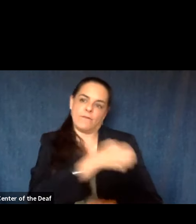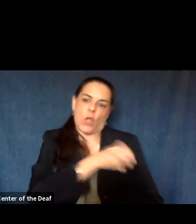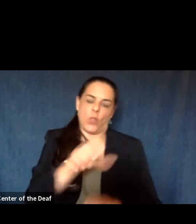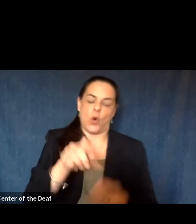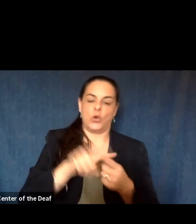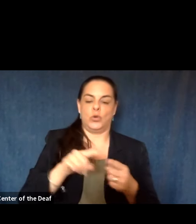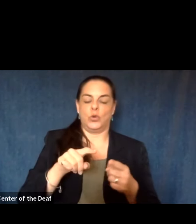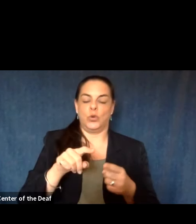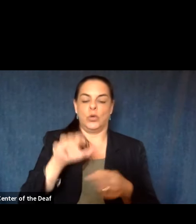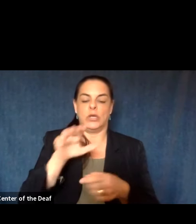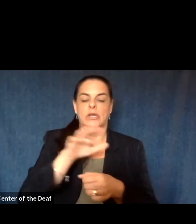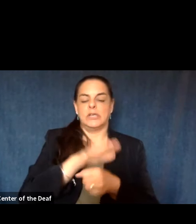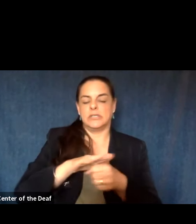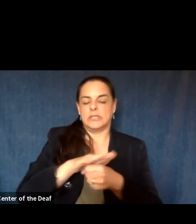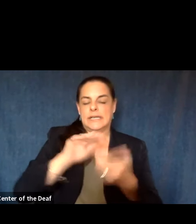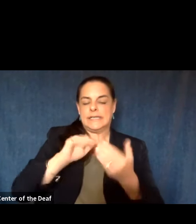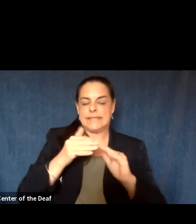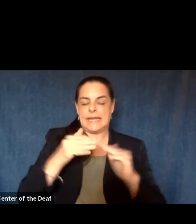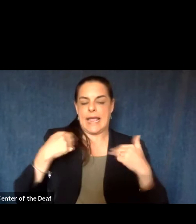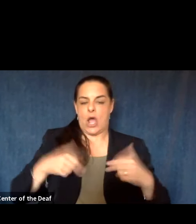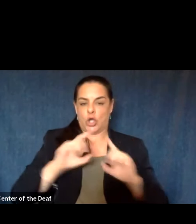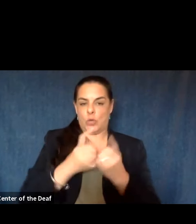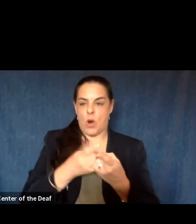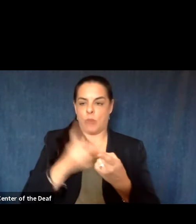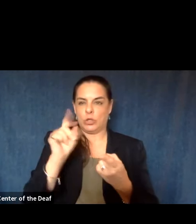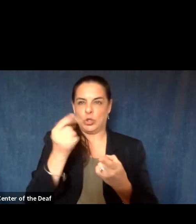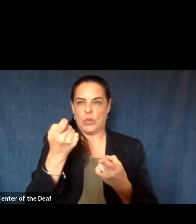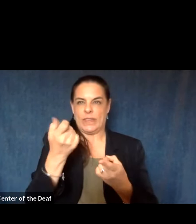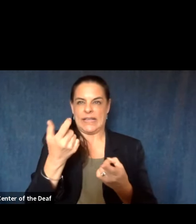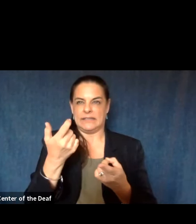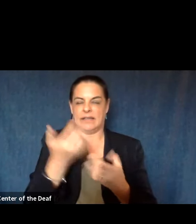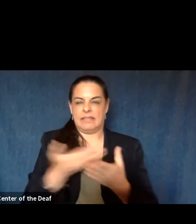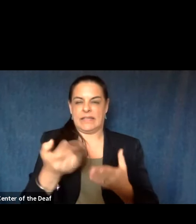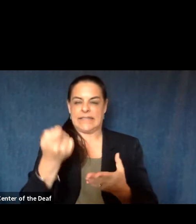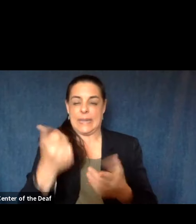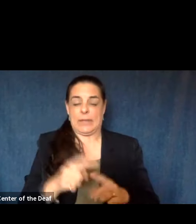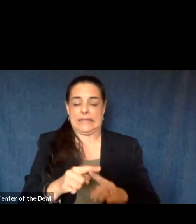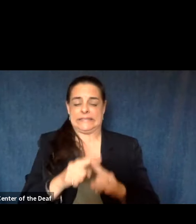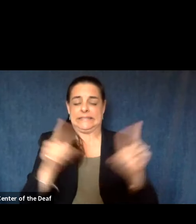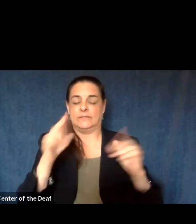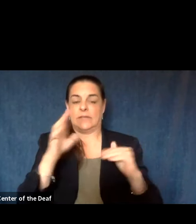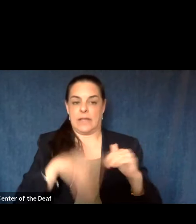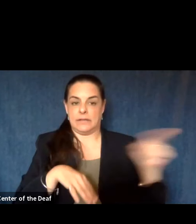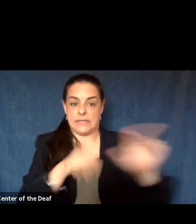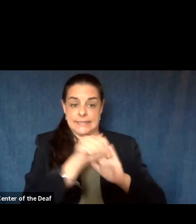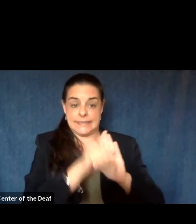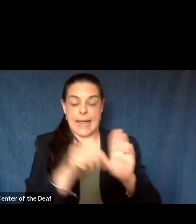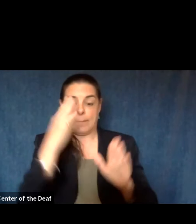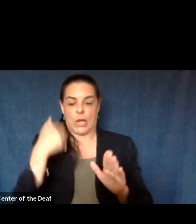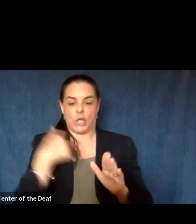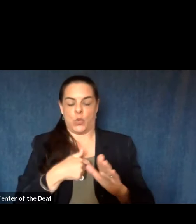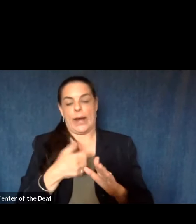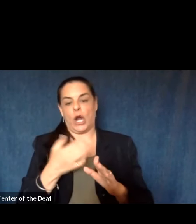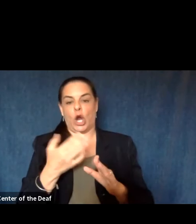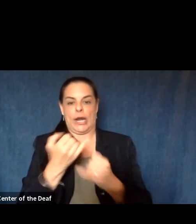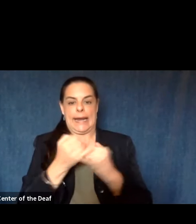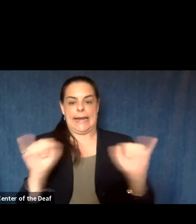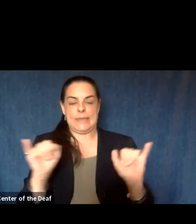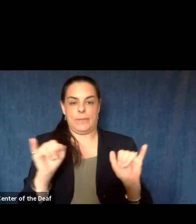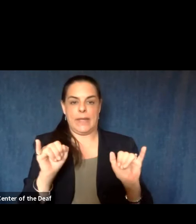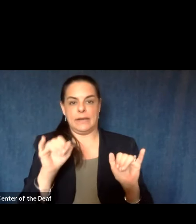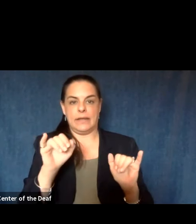do things slightly different than the state as a metropolitan independent health department. That was given